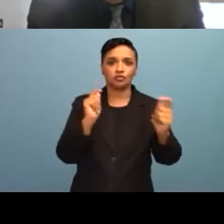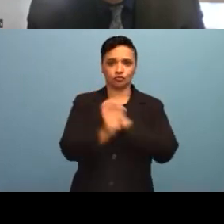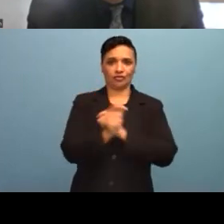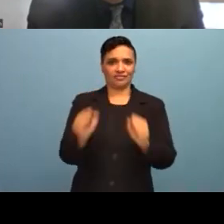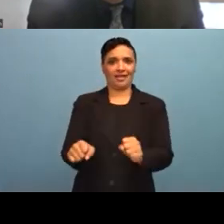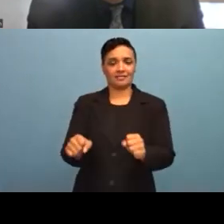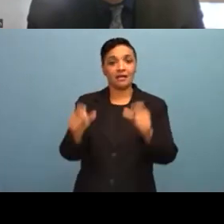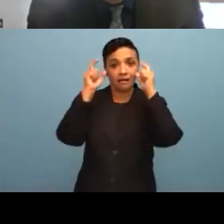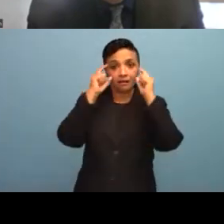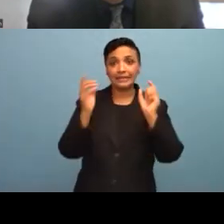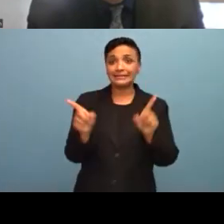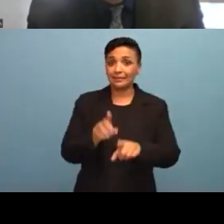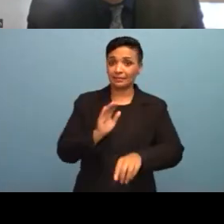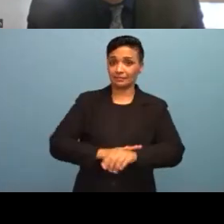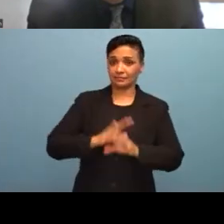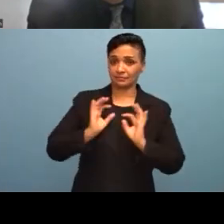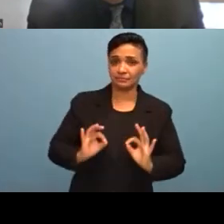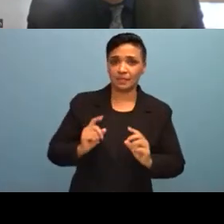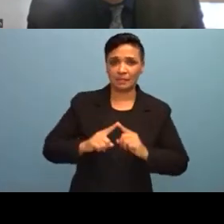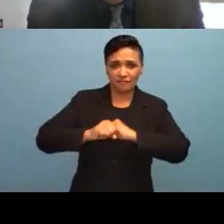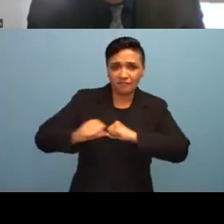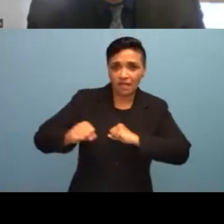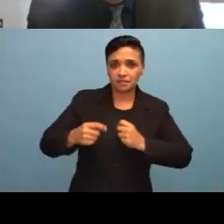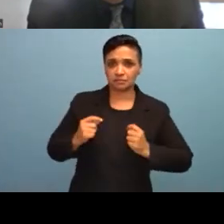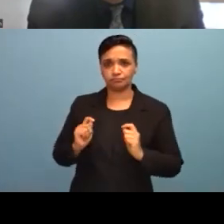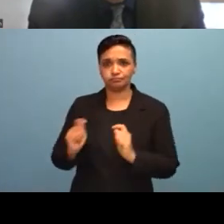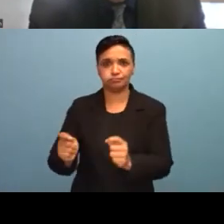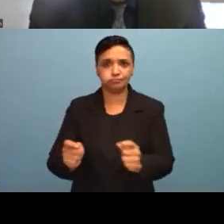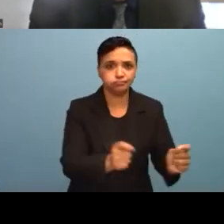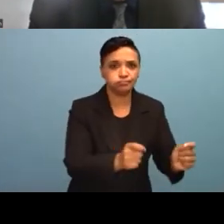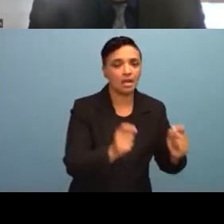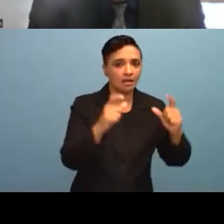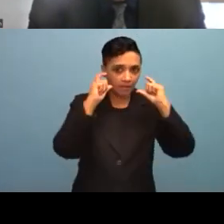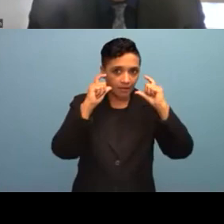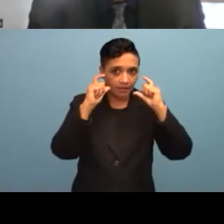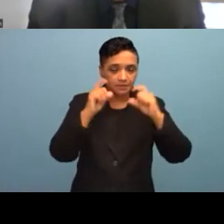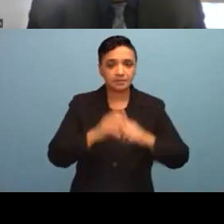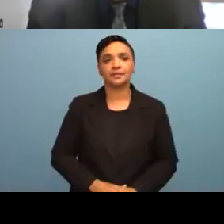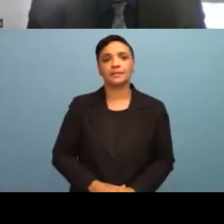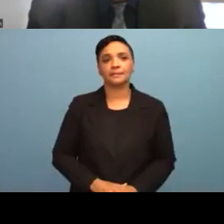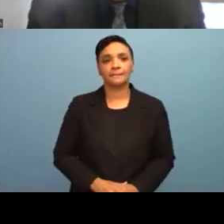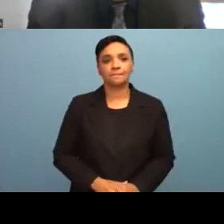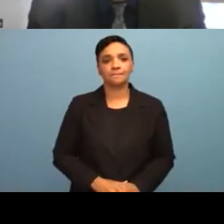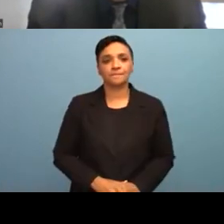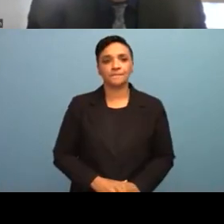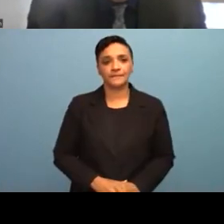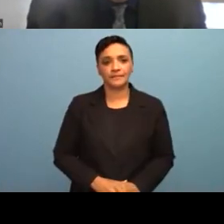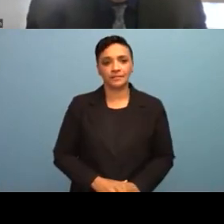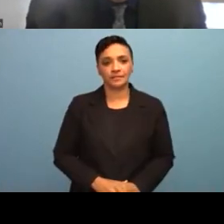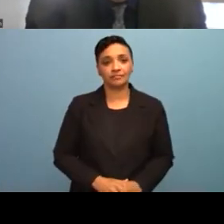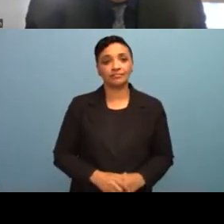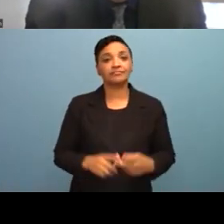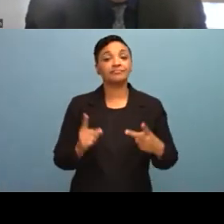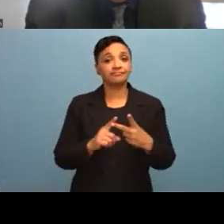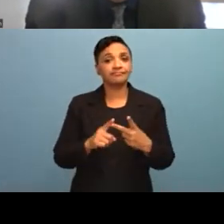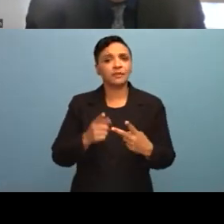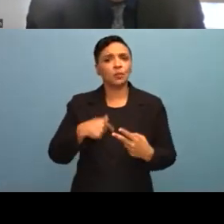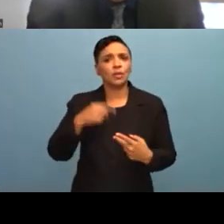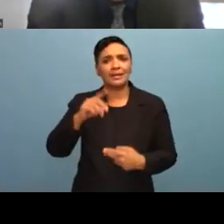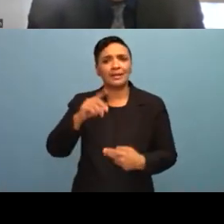the glasses could be moot in a second, right? And so another area is really looking to seek out the expertise within the